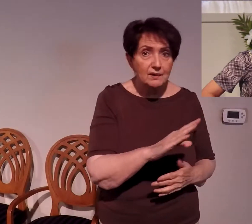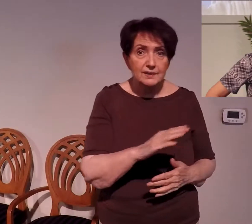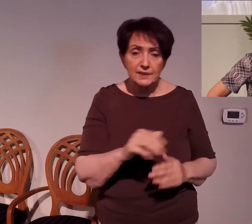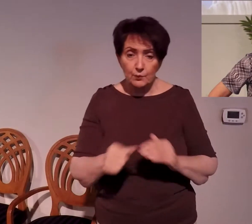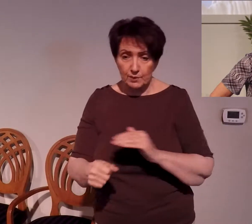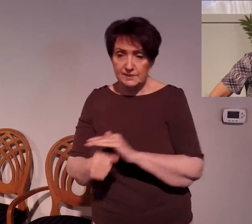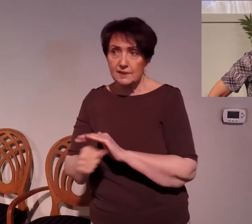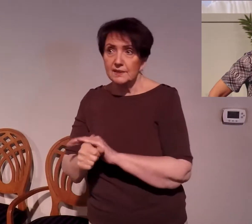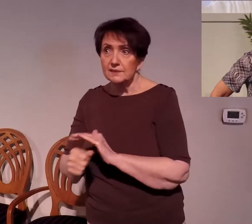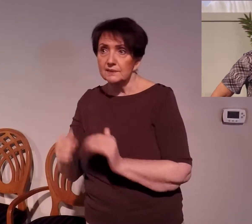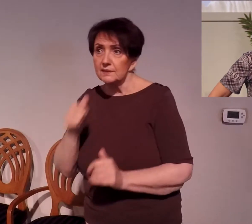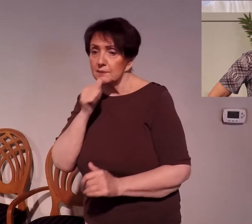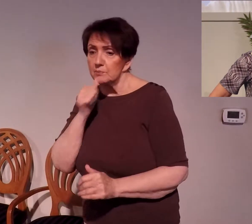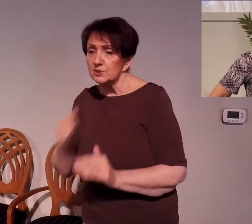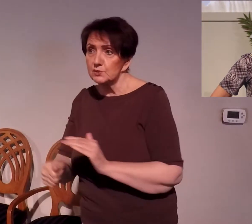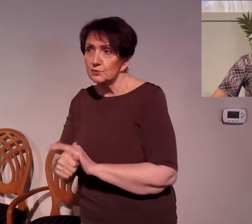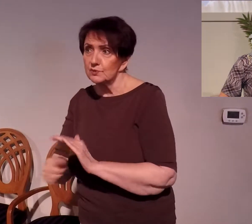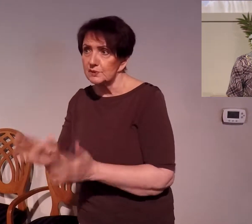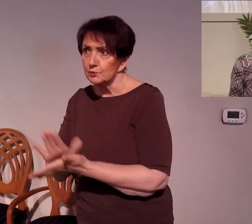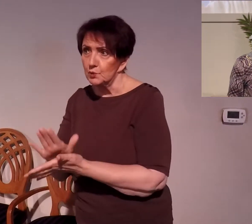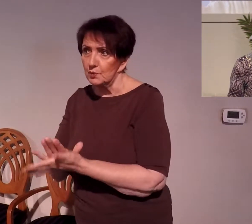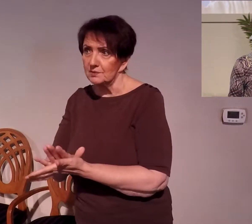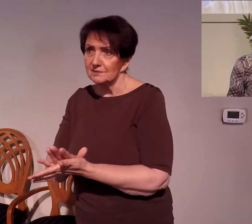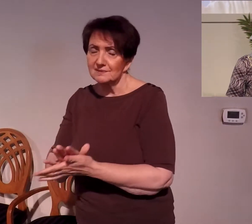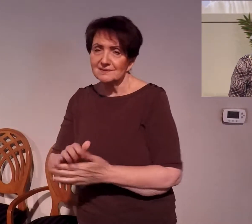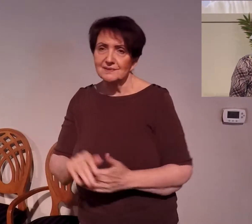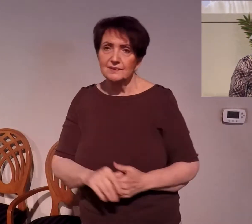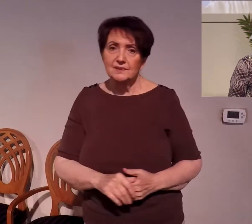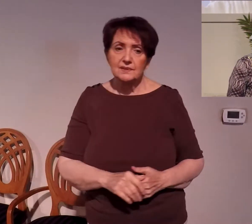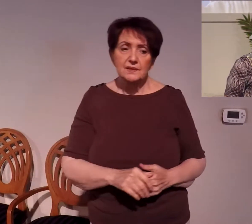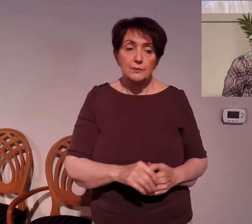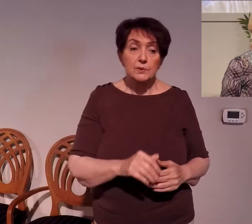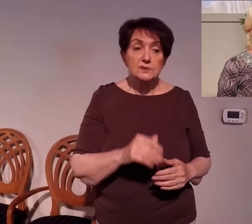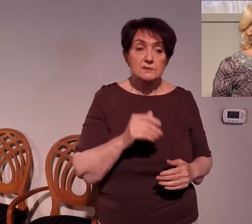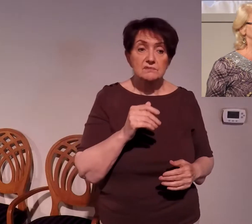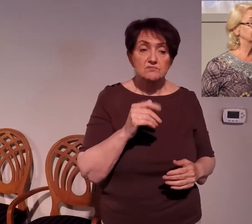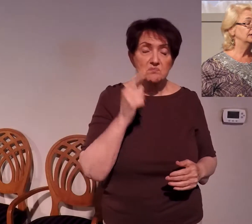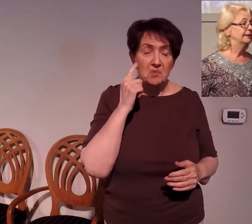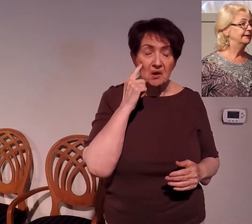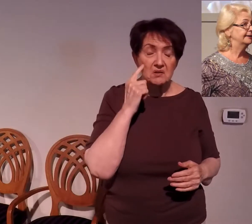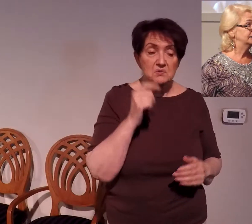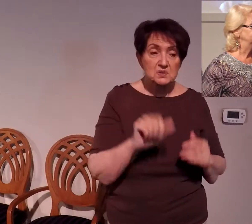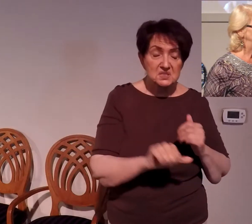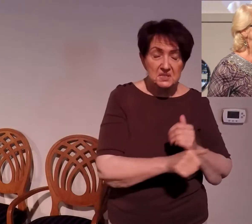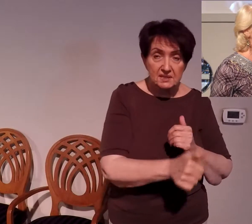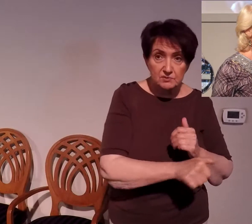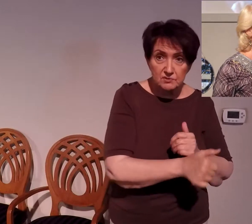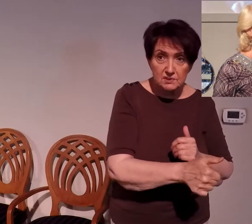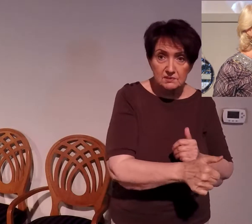mystery schools because it was considered both dangerous and